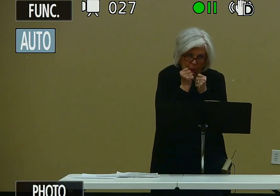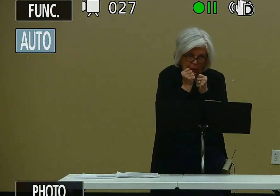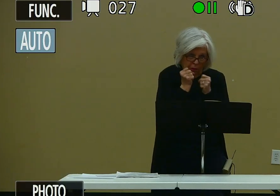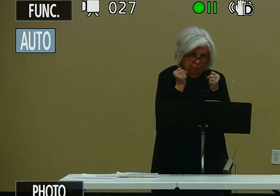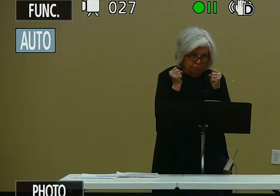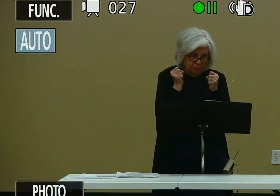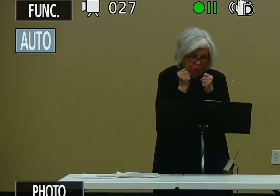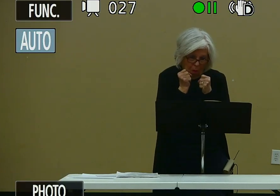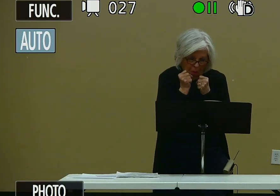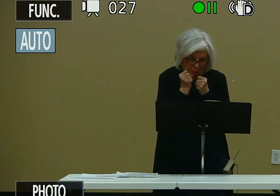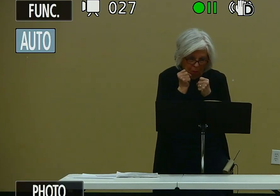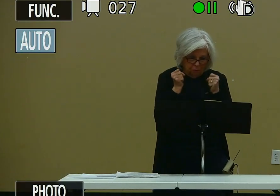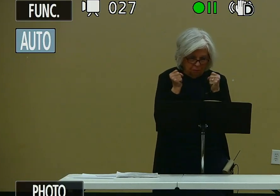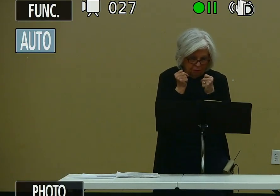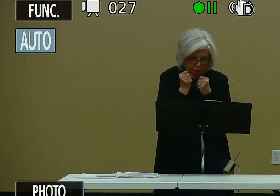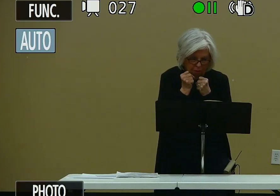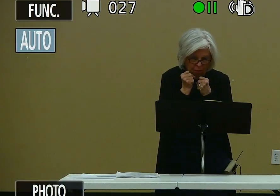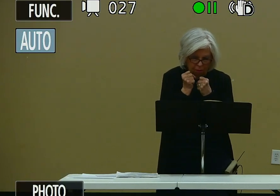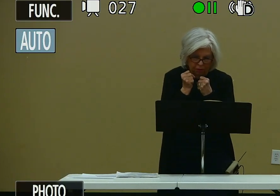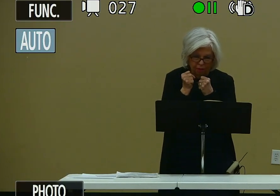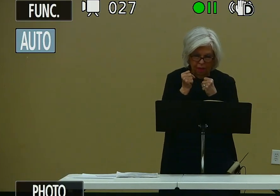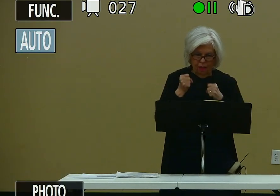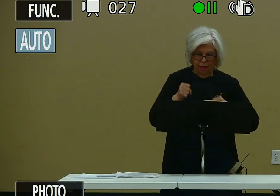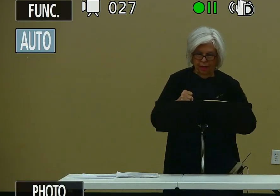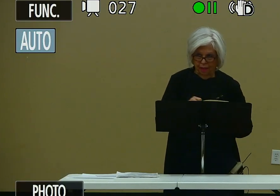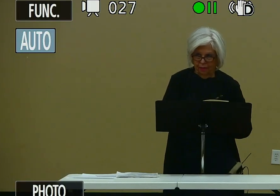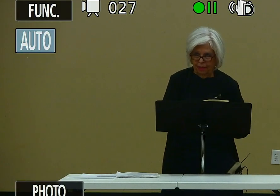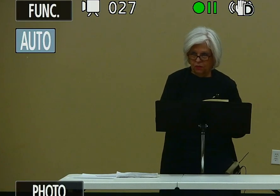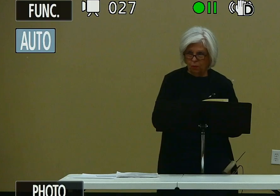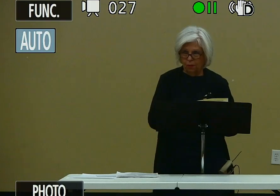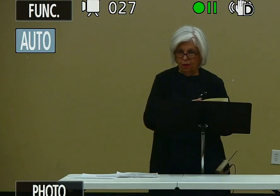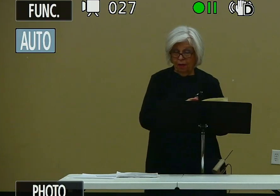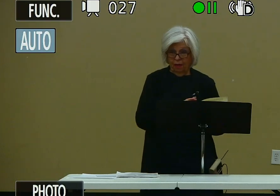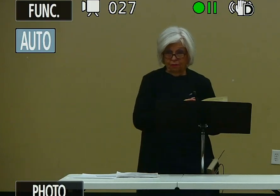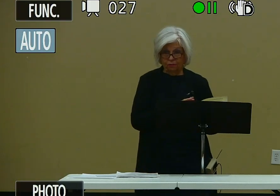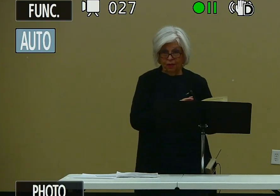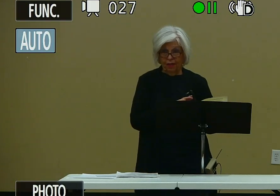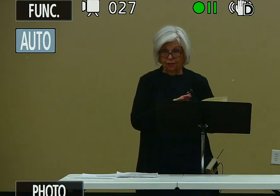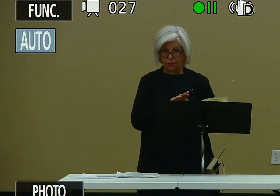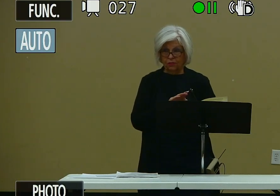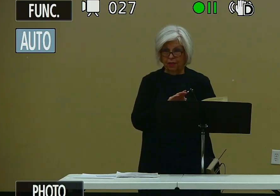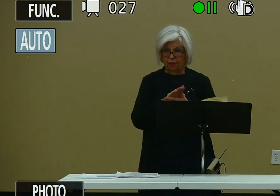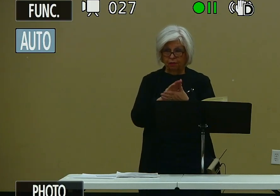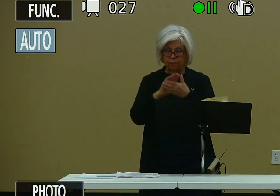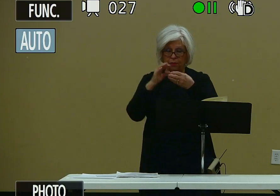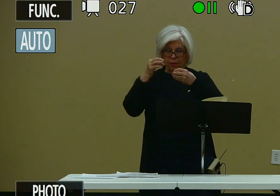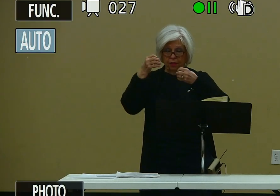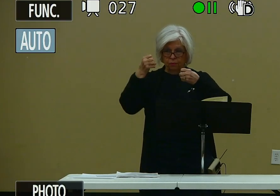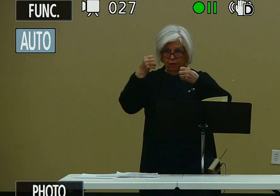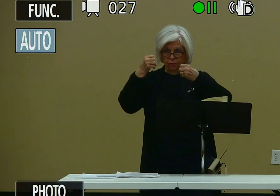Cold, cold, cold. Next word, afraid or scared. Both hands right in front of